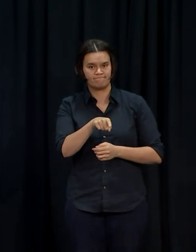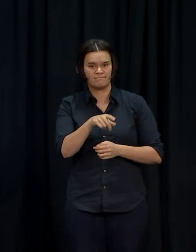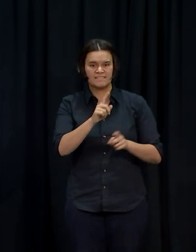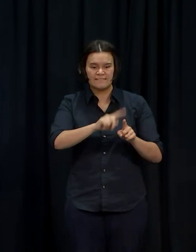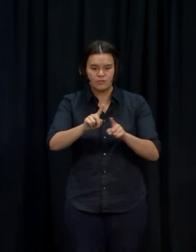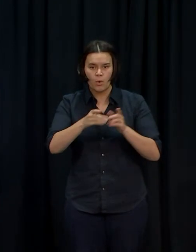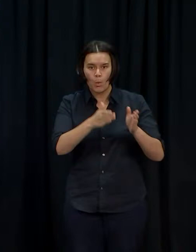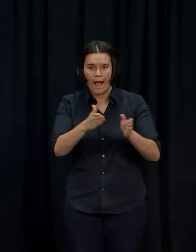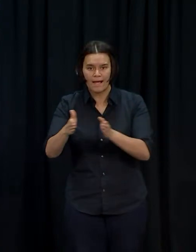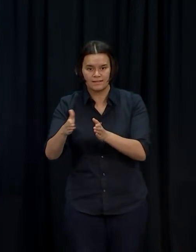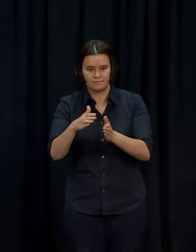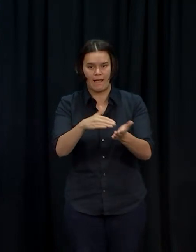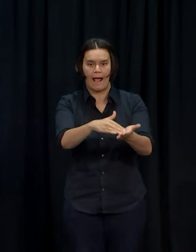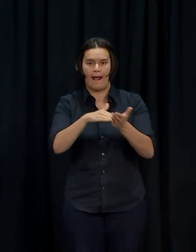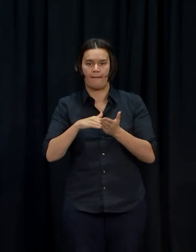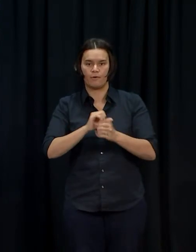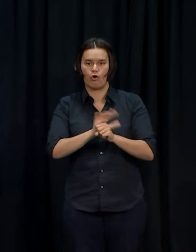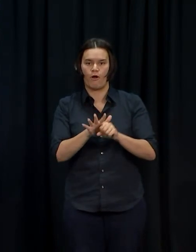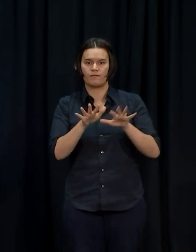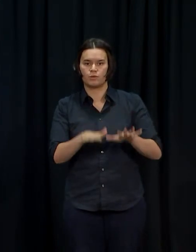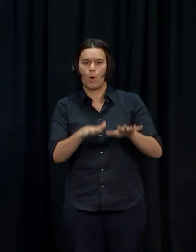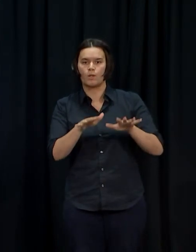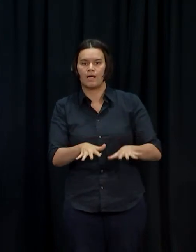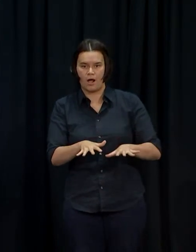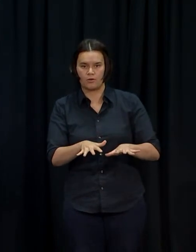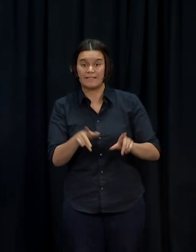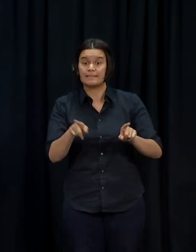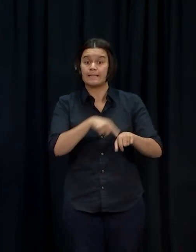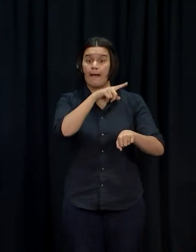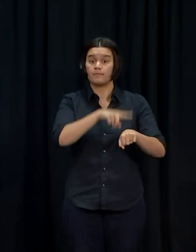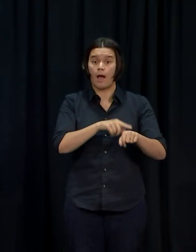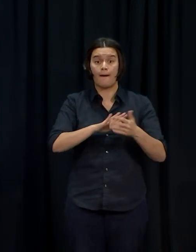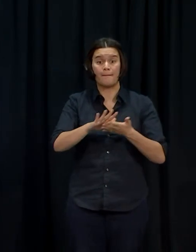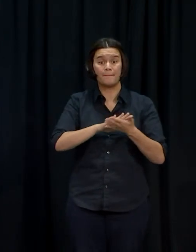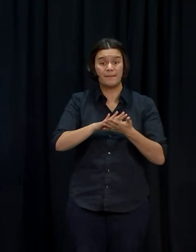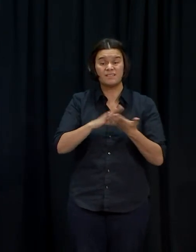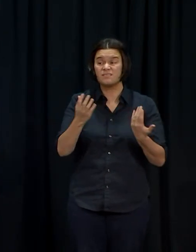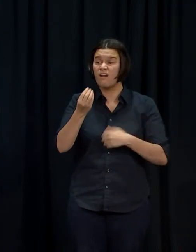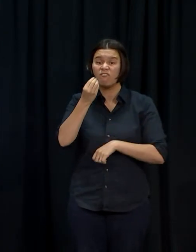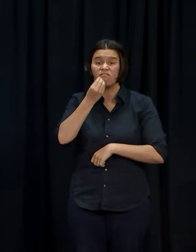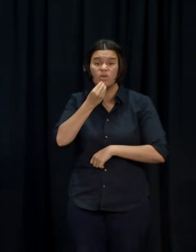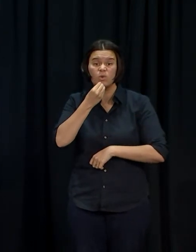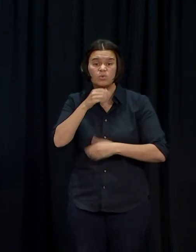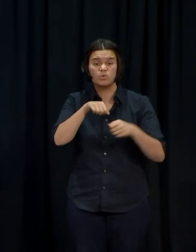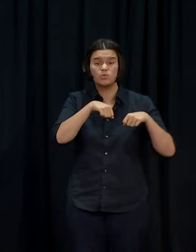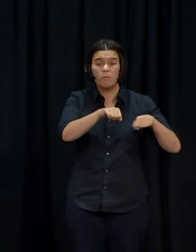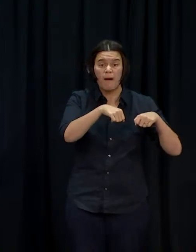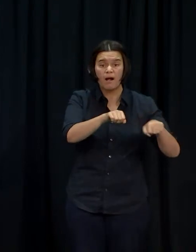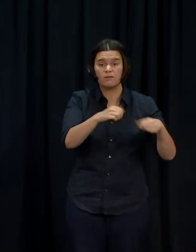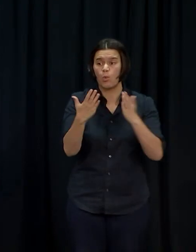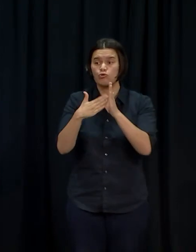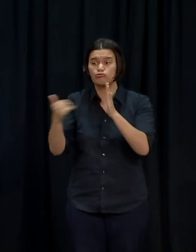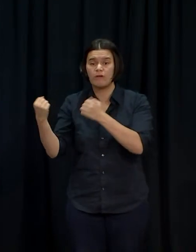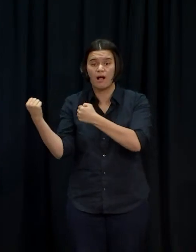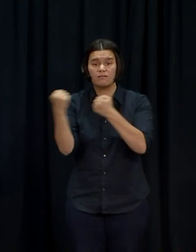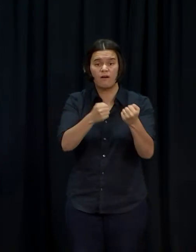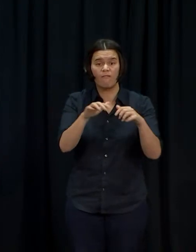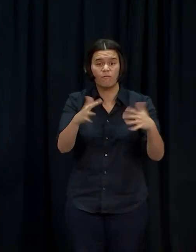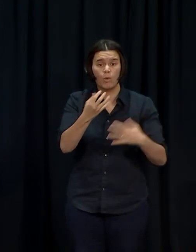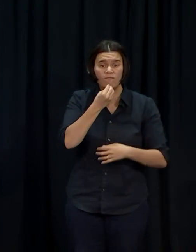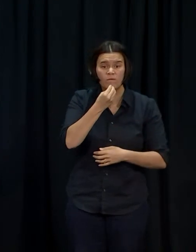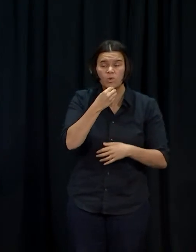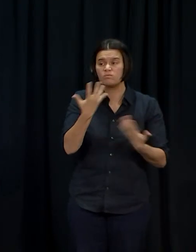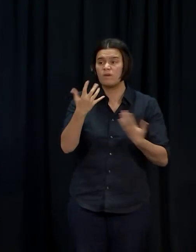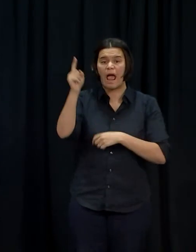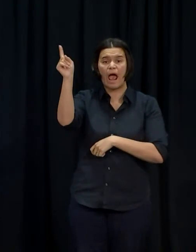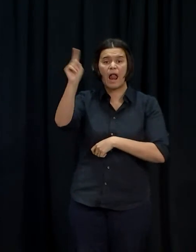they shouldn't disrupt critical services that underpin our well-being, like our food distribution or electricity generation systems.